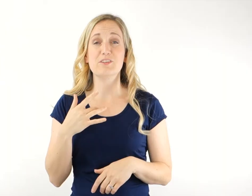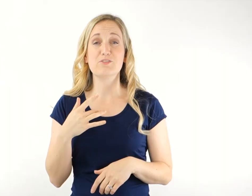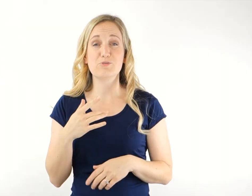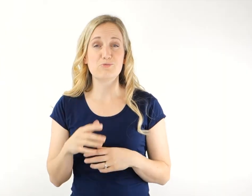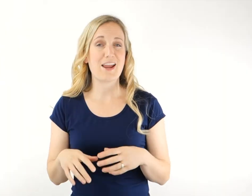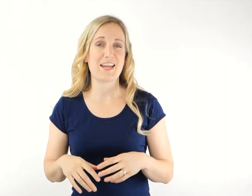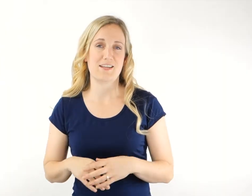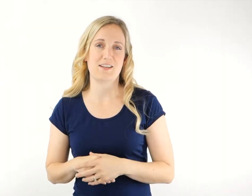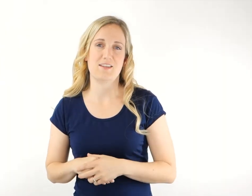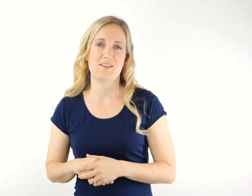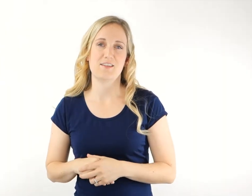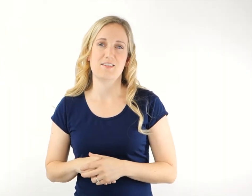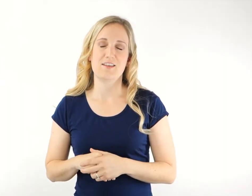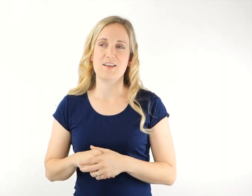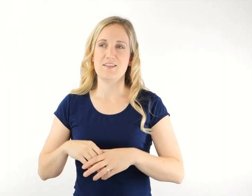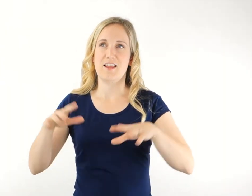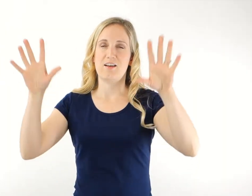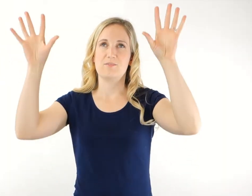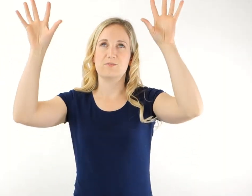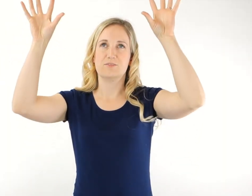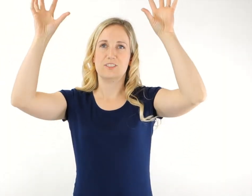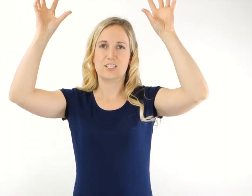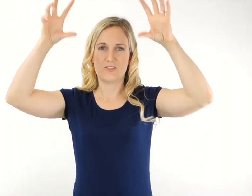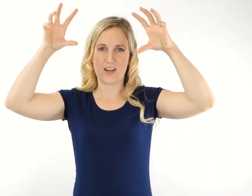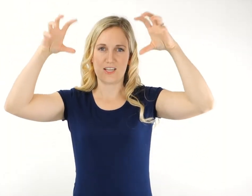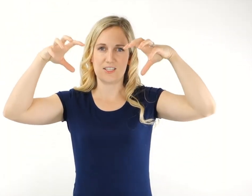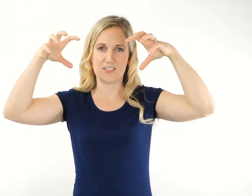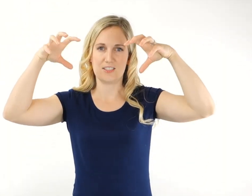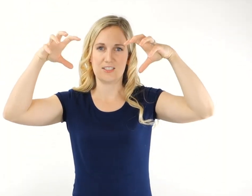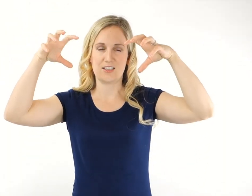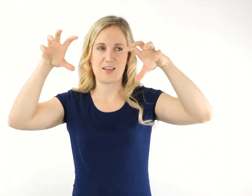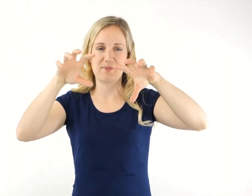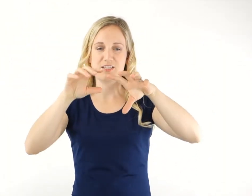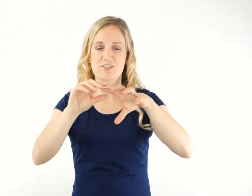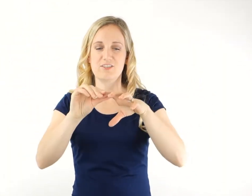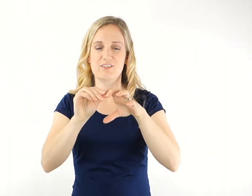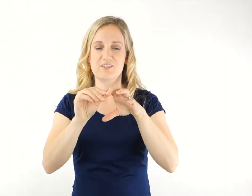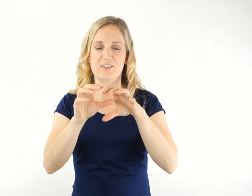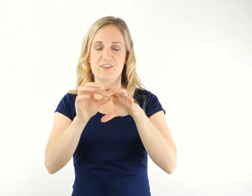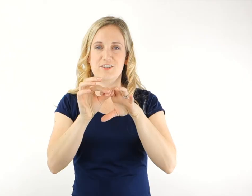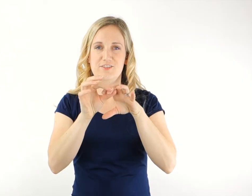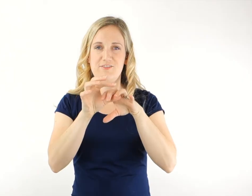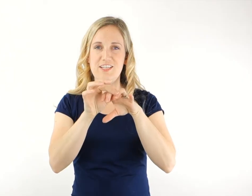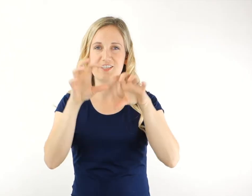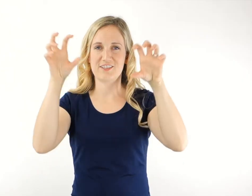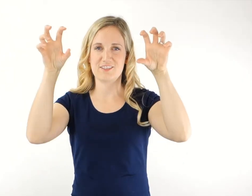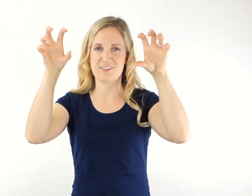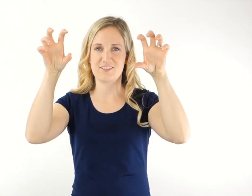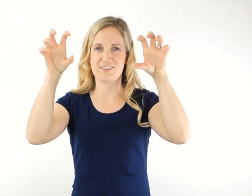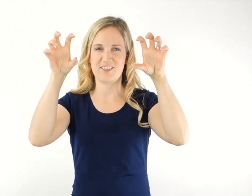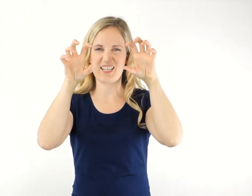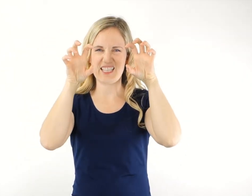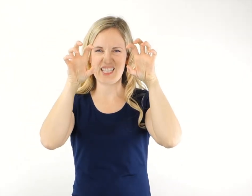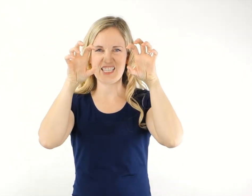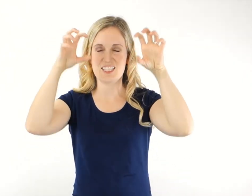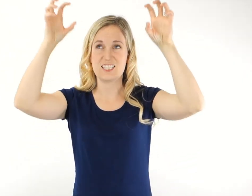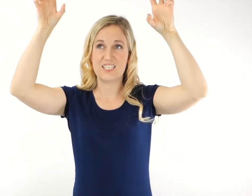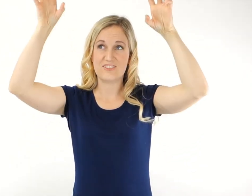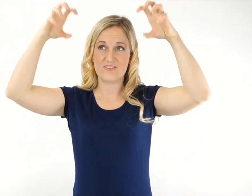the rain. Now, this is rain. And make sure your fingers are like this,